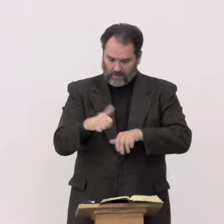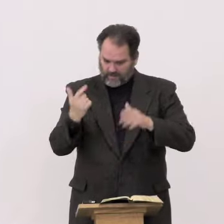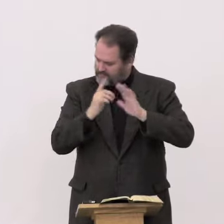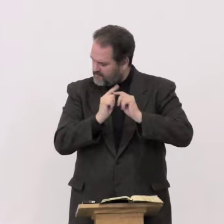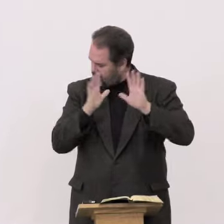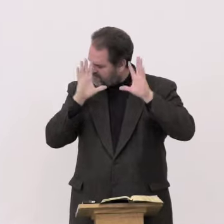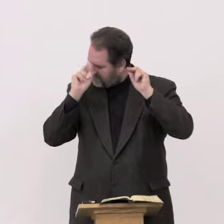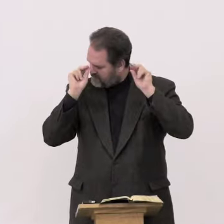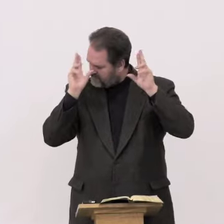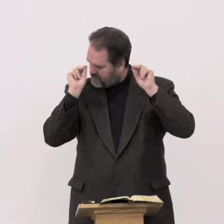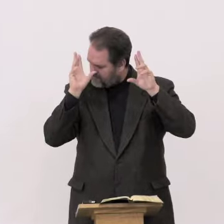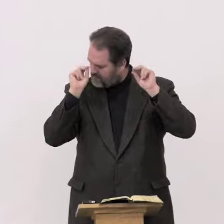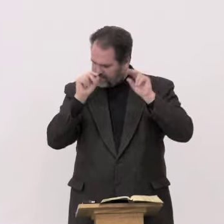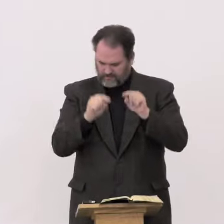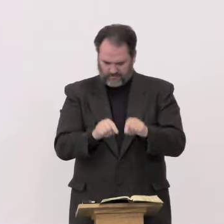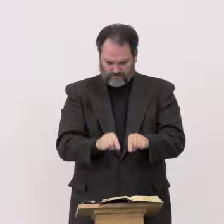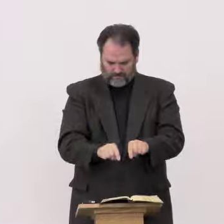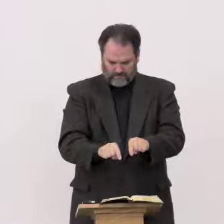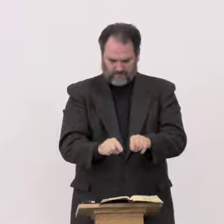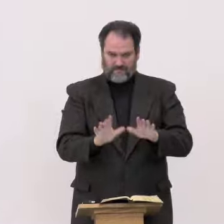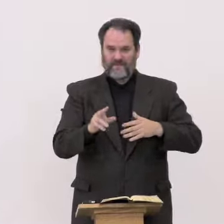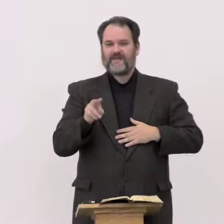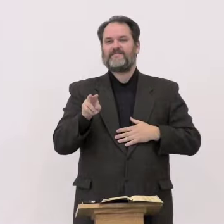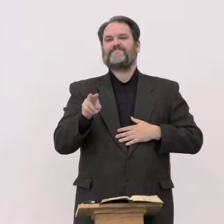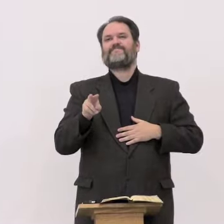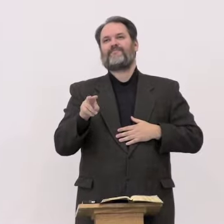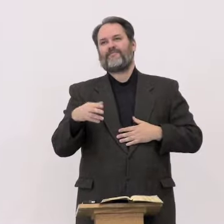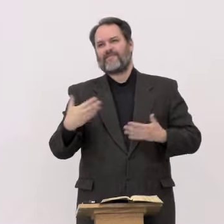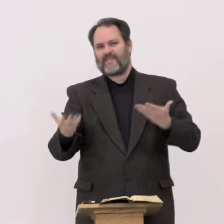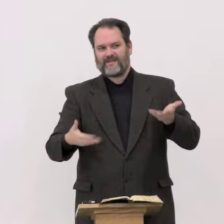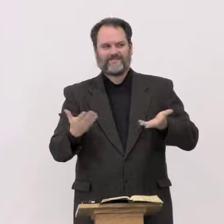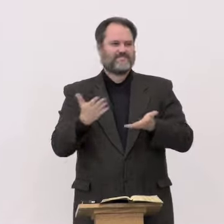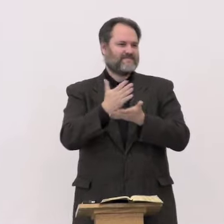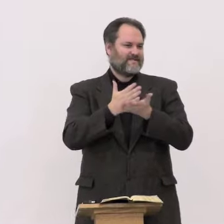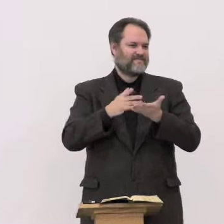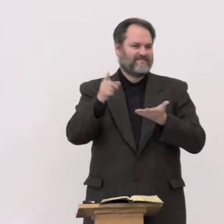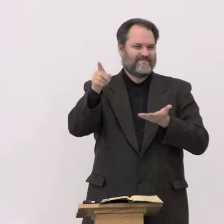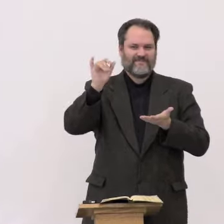They would think KJV only. And they think, they're very,